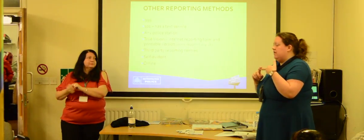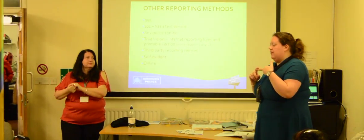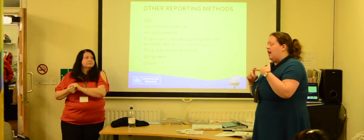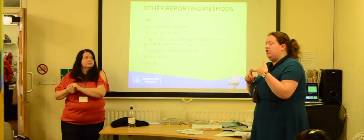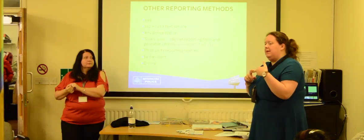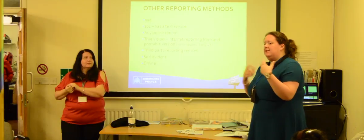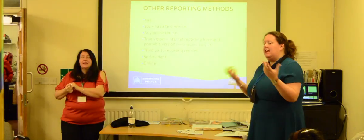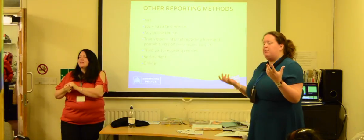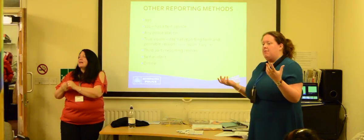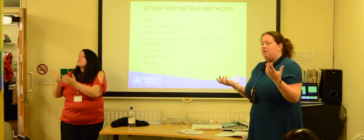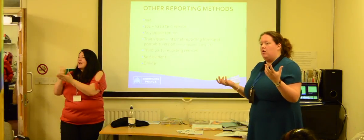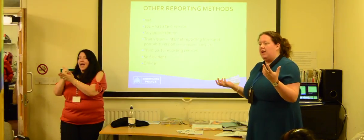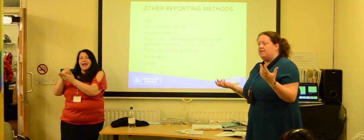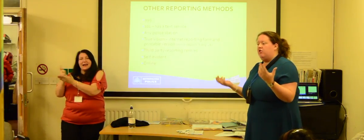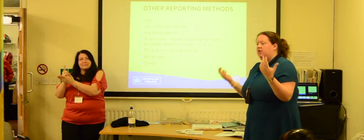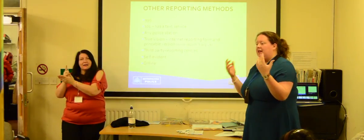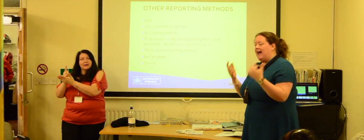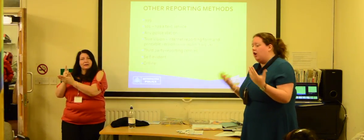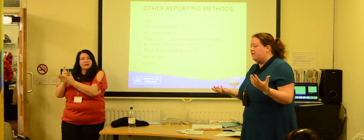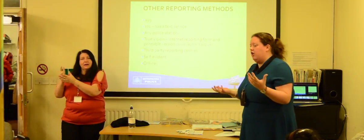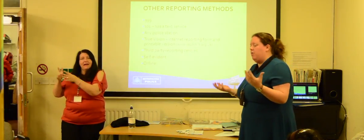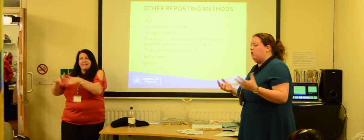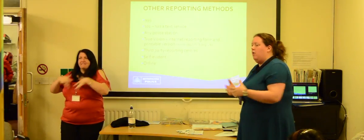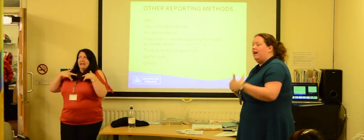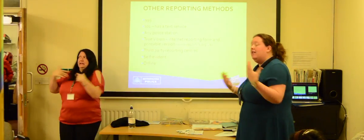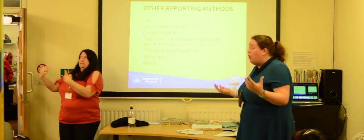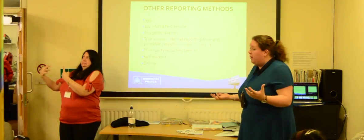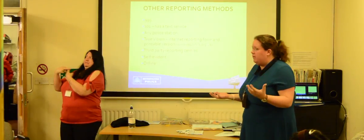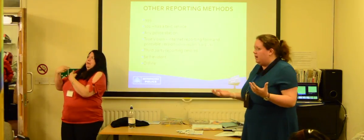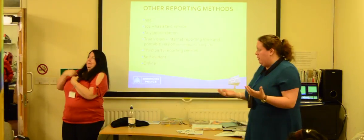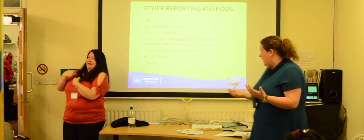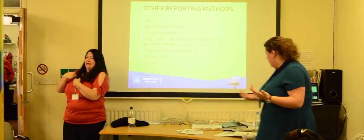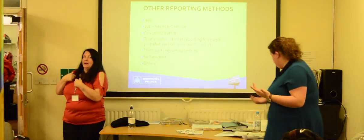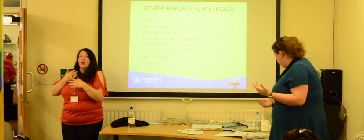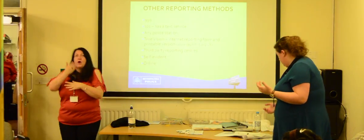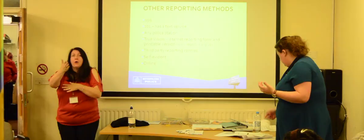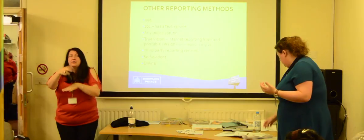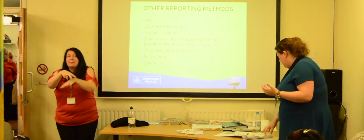which is an LGBT primary organisation, again offers third-party reporting and is open to anybody.